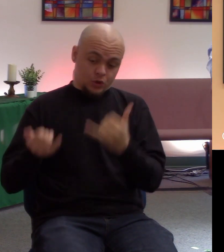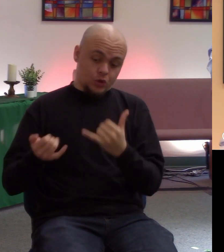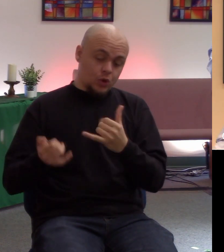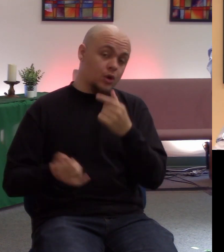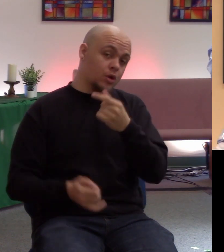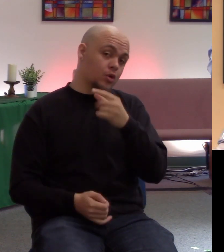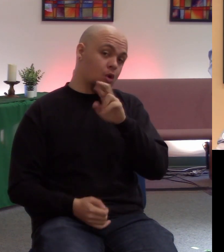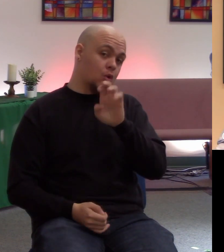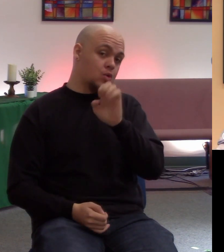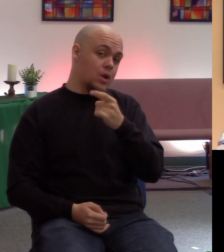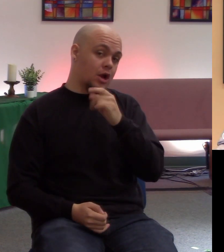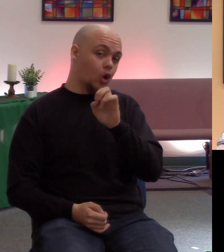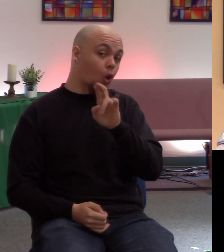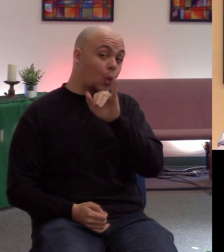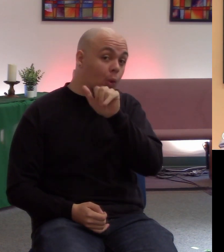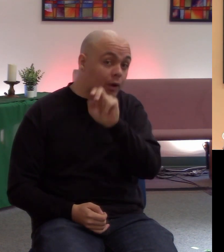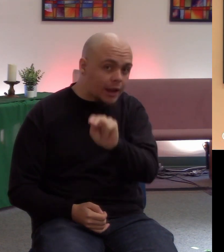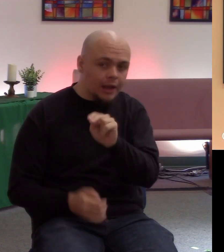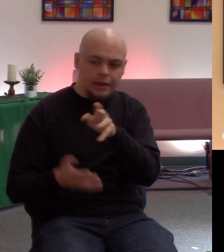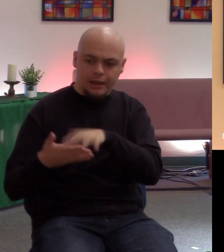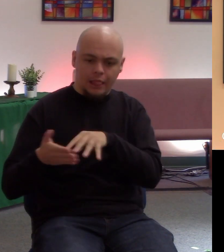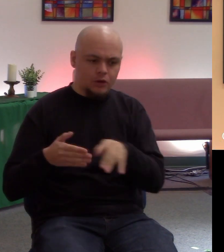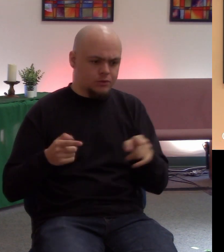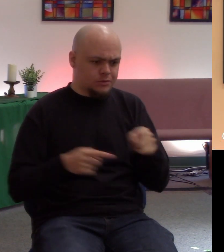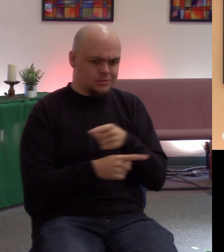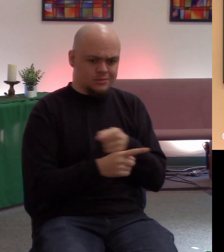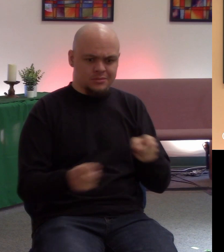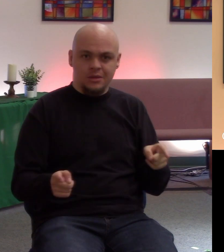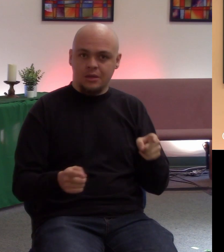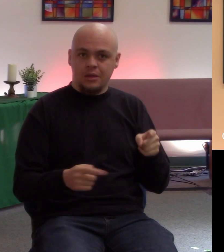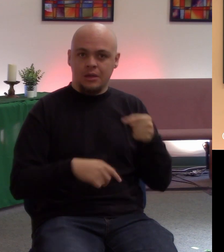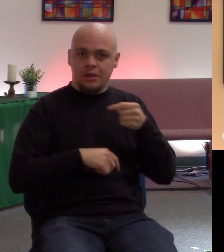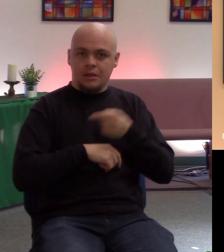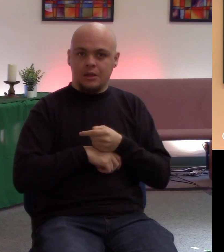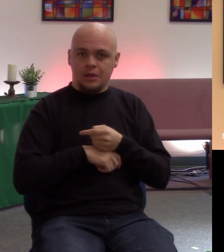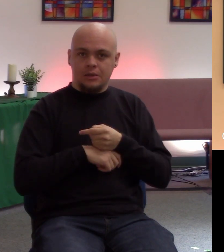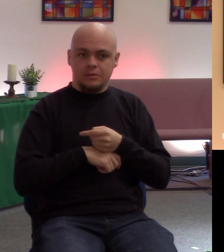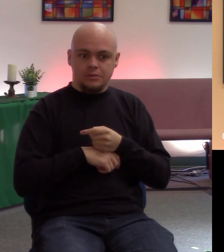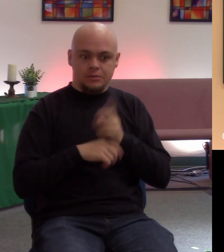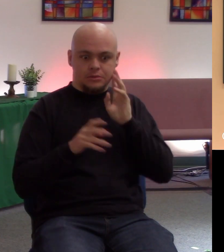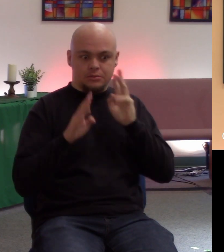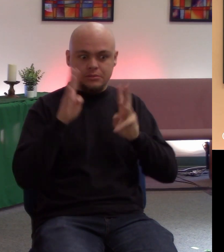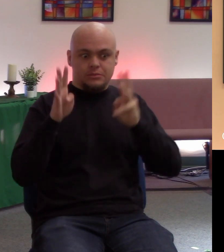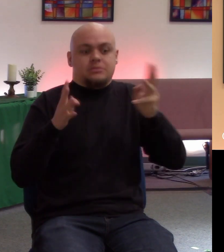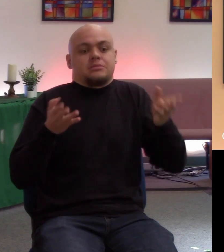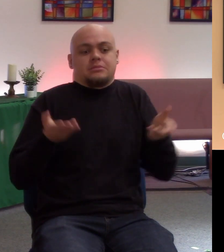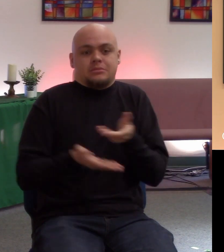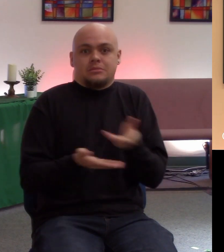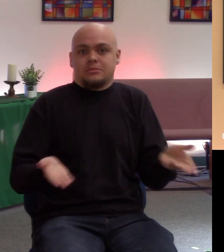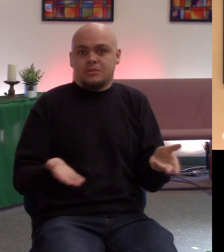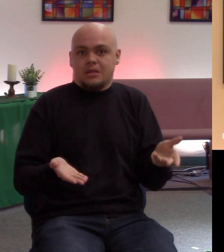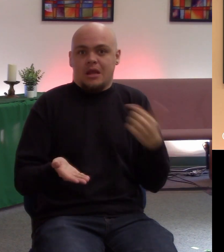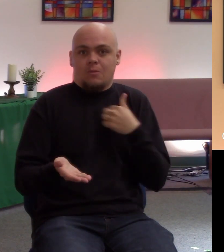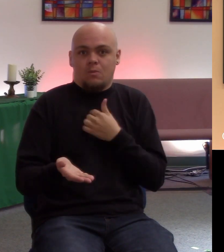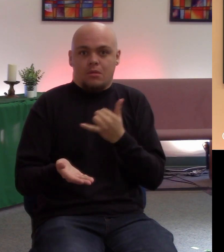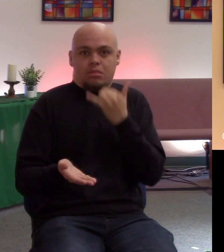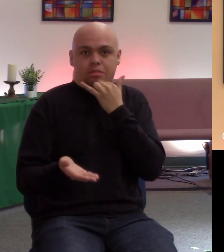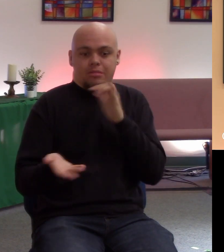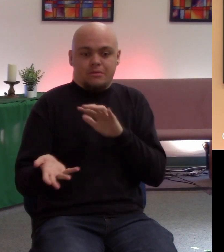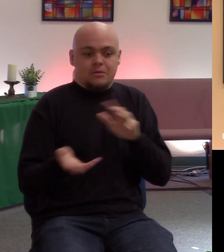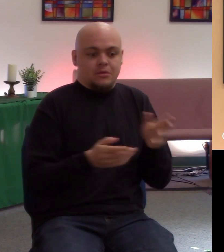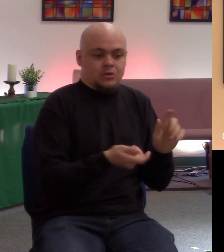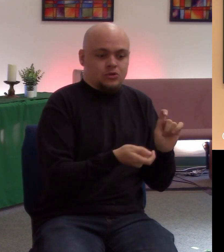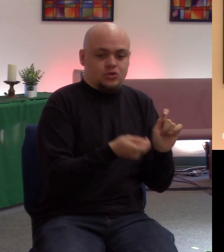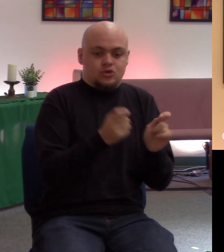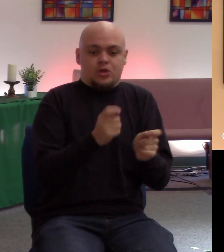our current Gregorian calendar? Which one? Because a lot of the dates are just kind of arbitrary, and we messed them up anyway